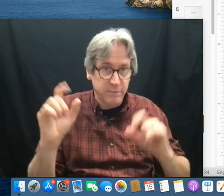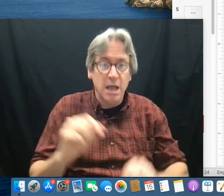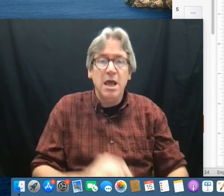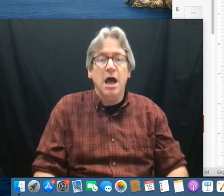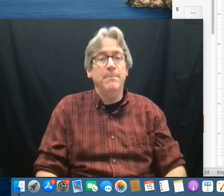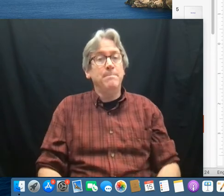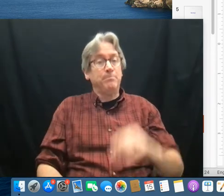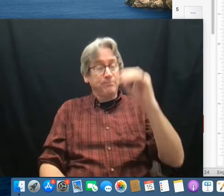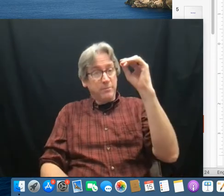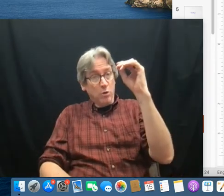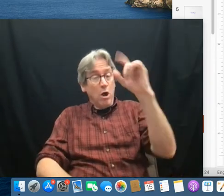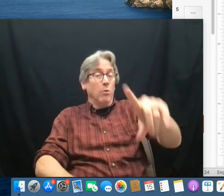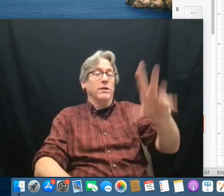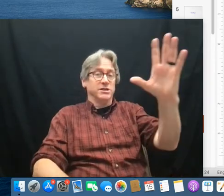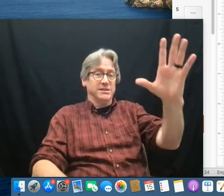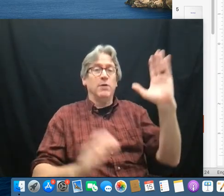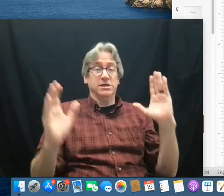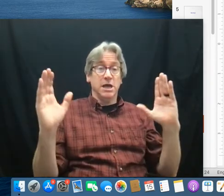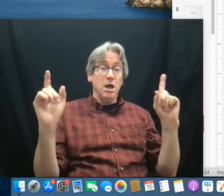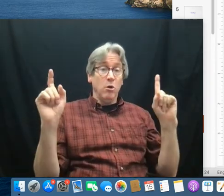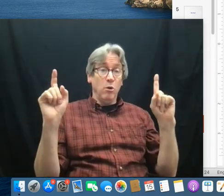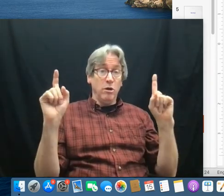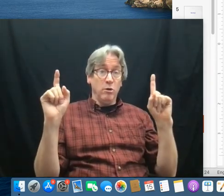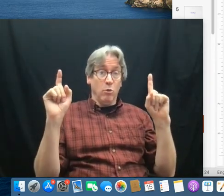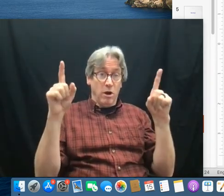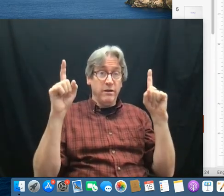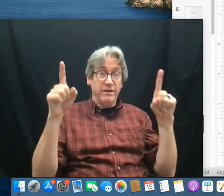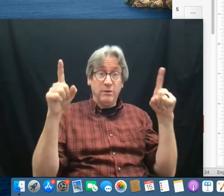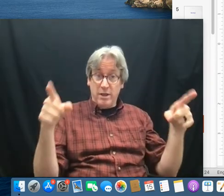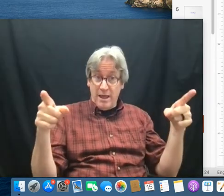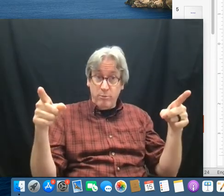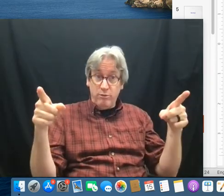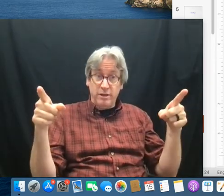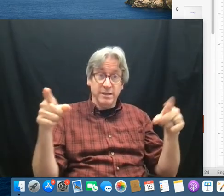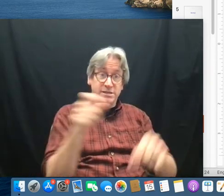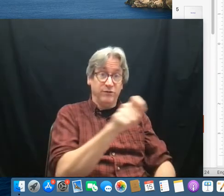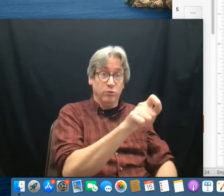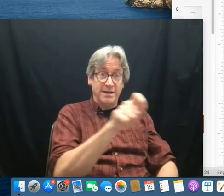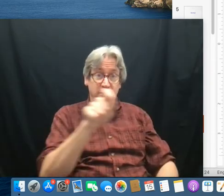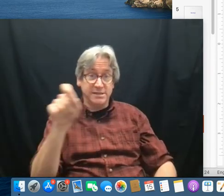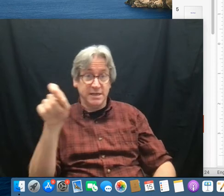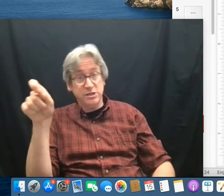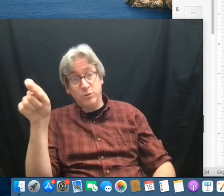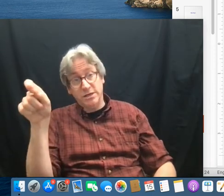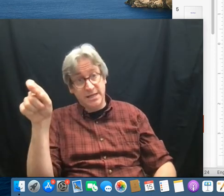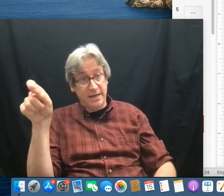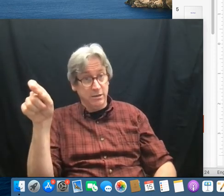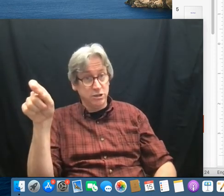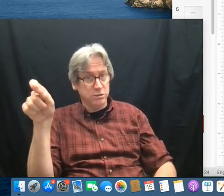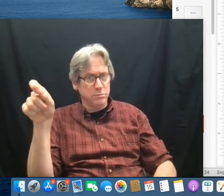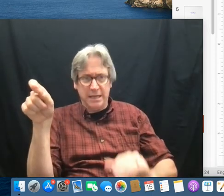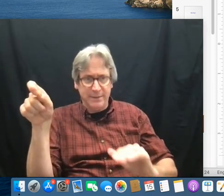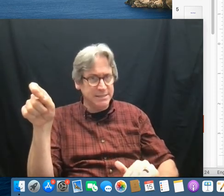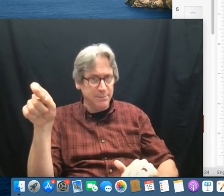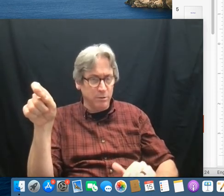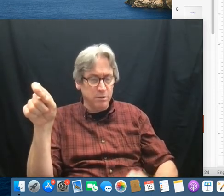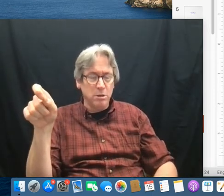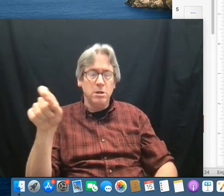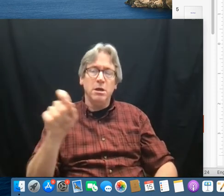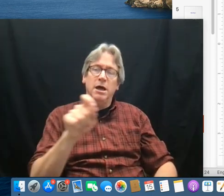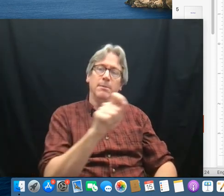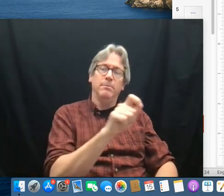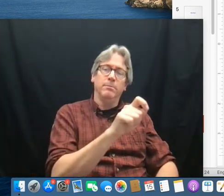time. We don't have tense. We're not going to talk about any of that. We don't talk about descriptors, adjectives, and adverbs. We'll talk about that later.